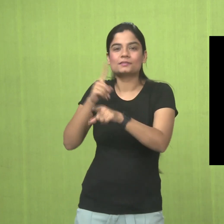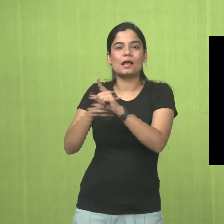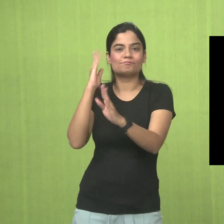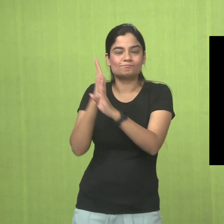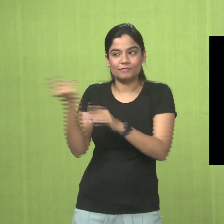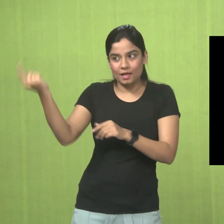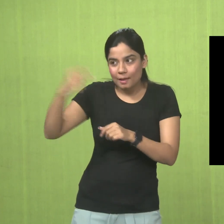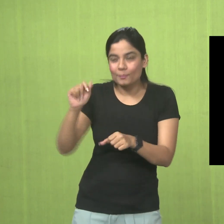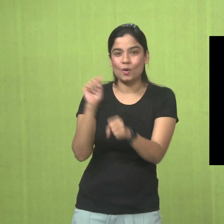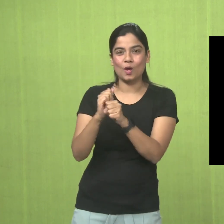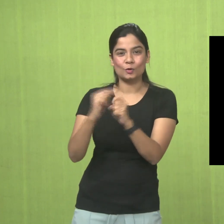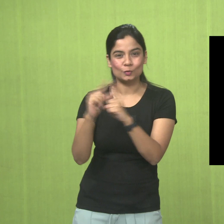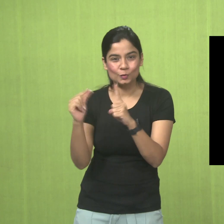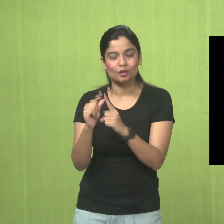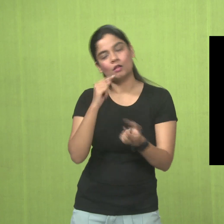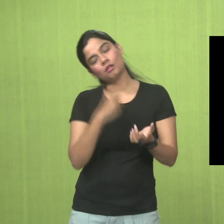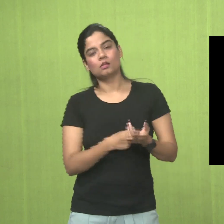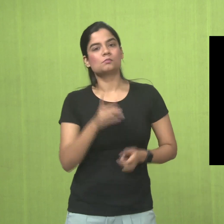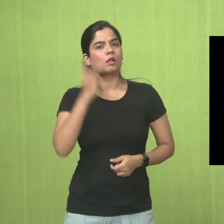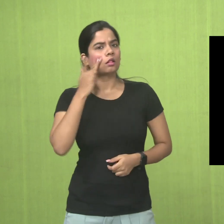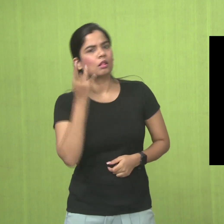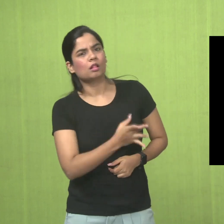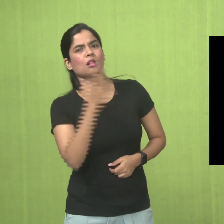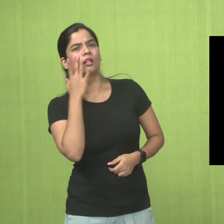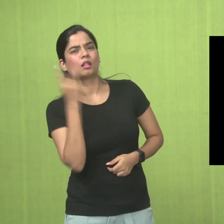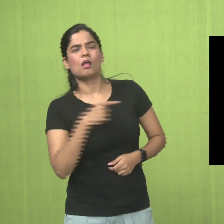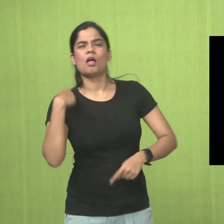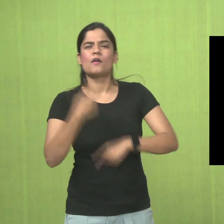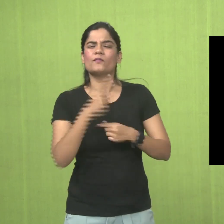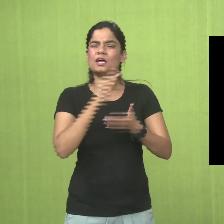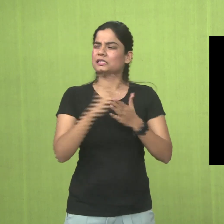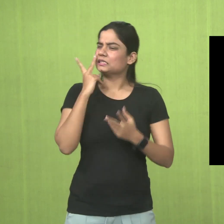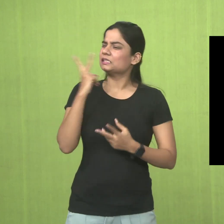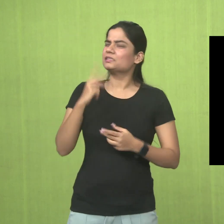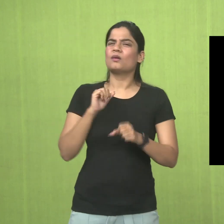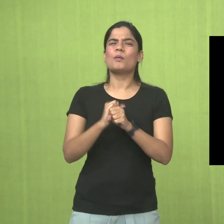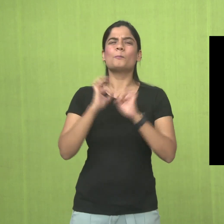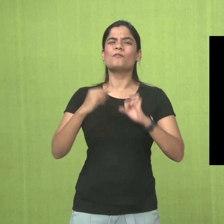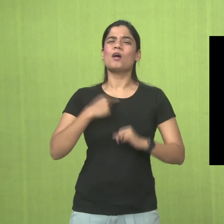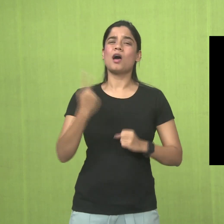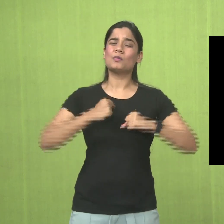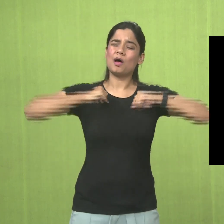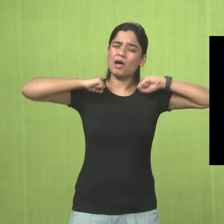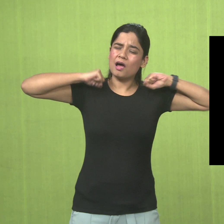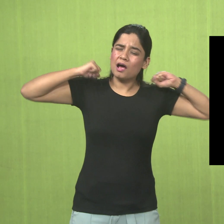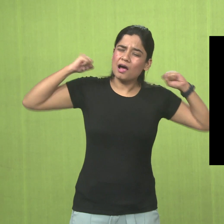following any ethics like coming on time or doing his job properly. He was negligent and did not work